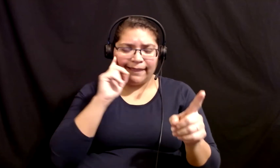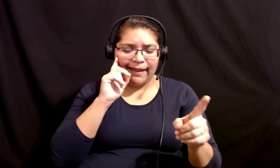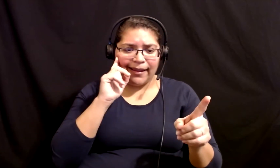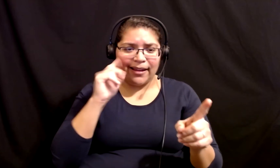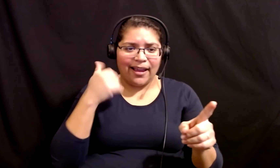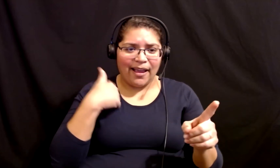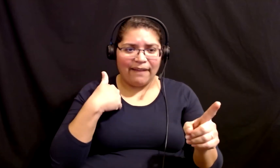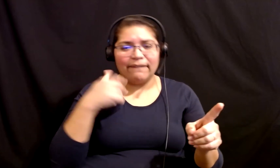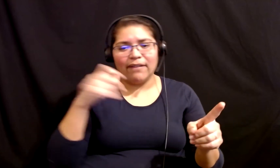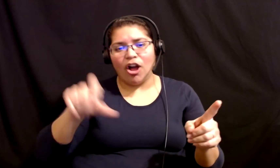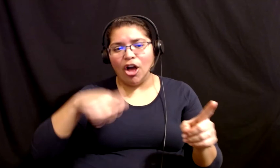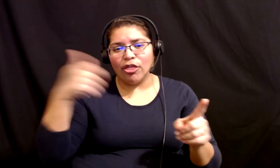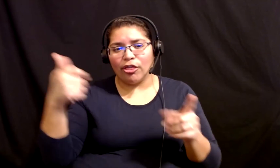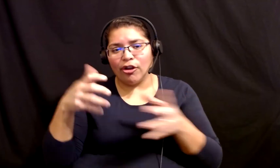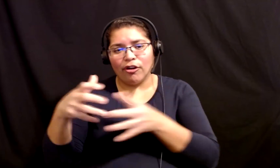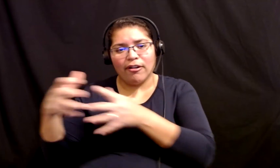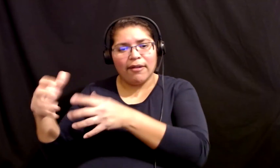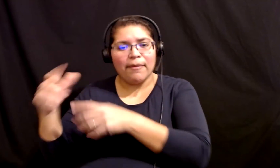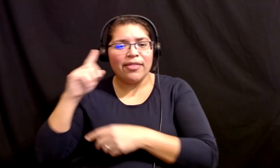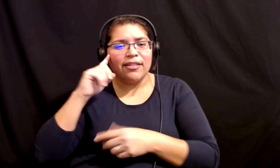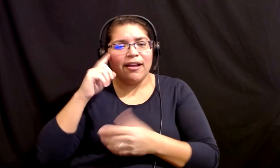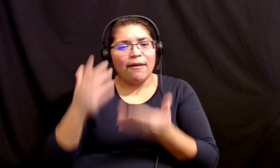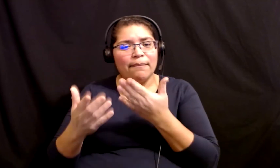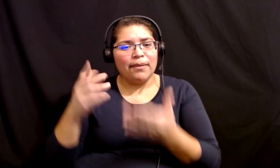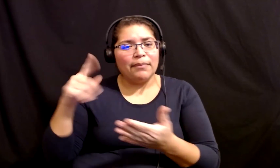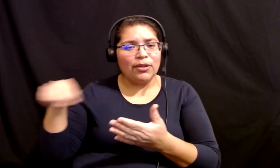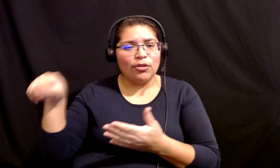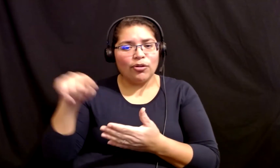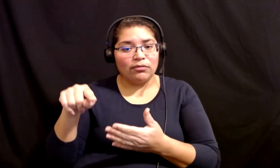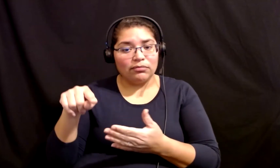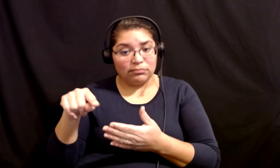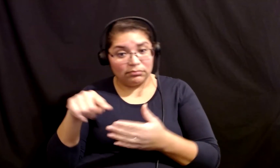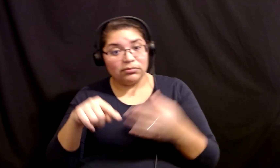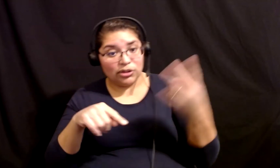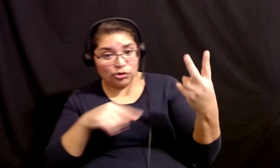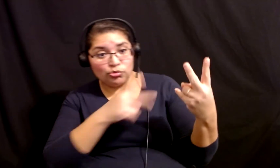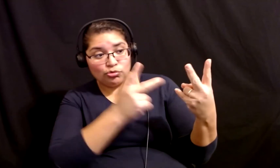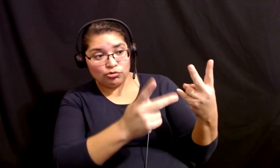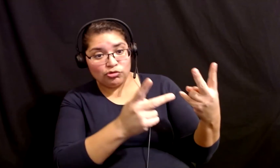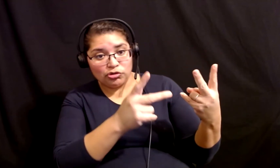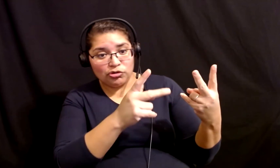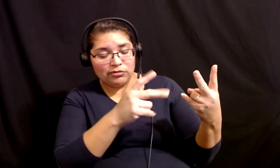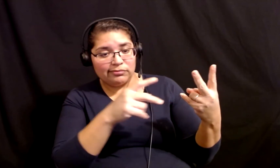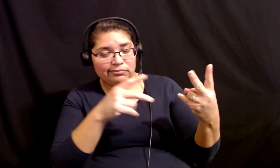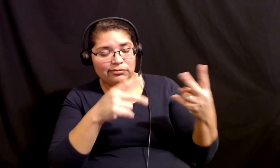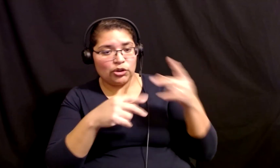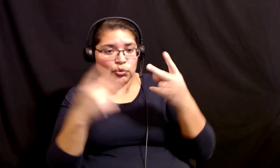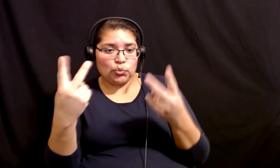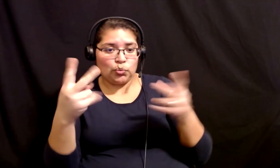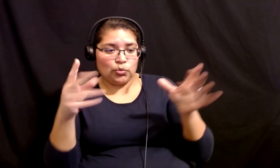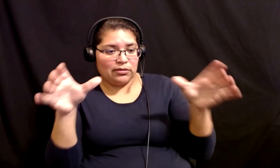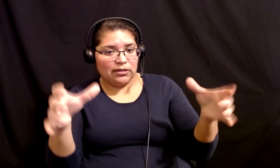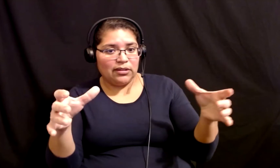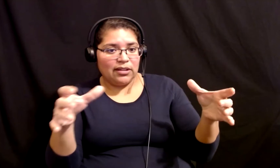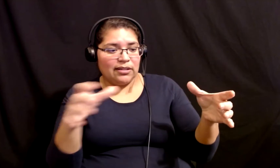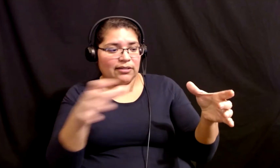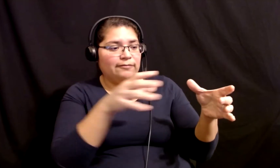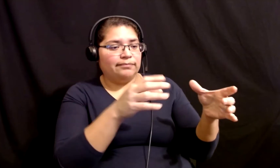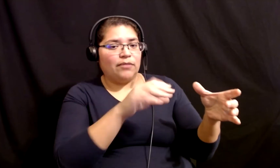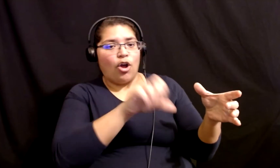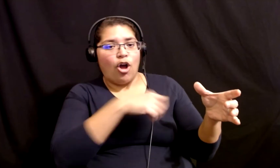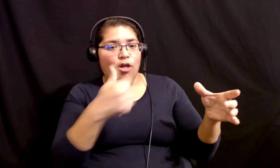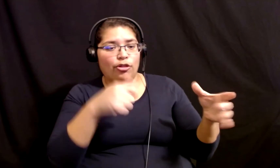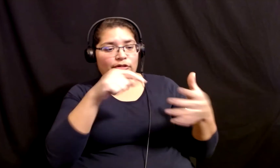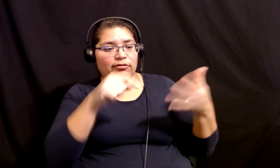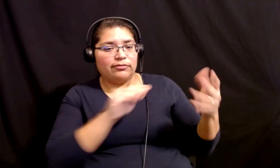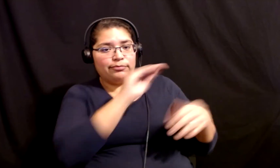there's still other buckets, but I thought that those two could be, yeah, those okay. two buckets could, you know, collect some things